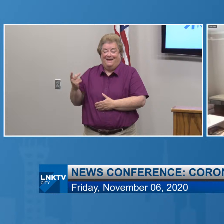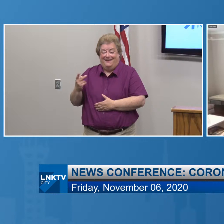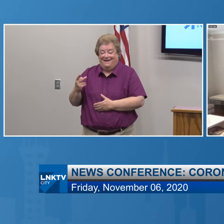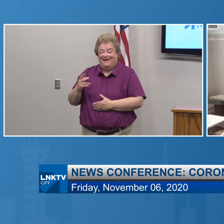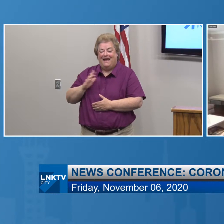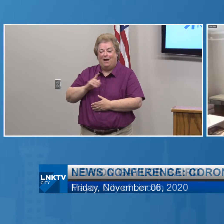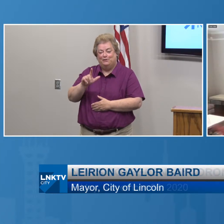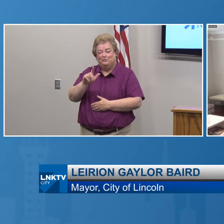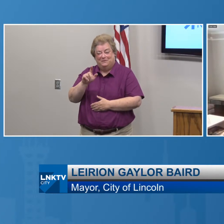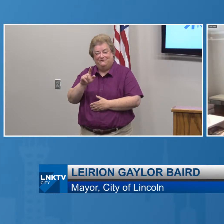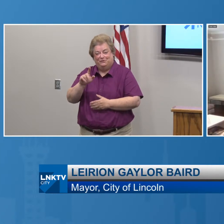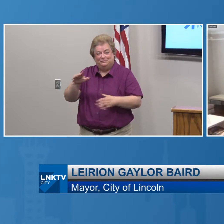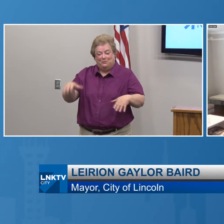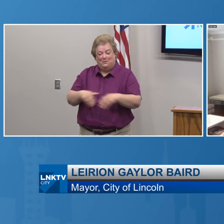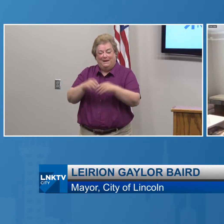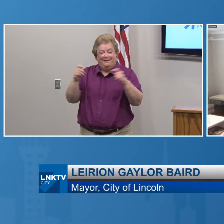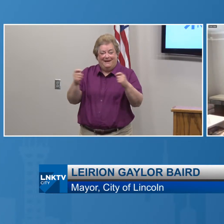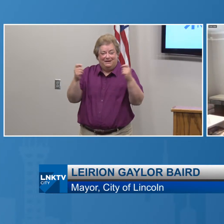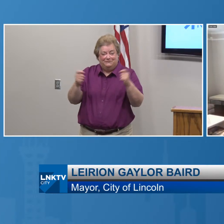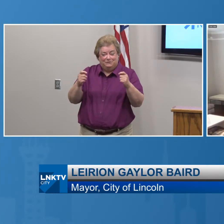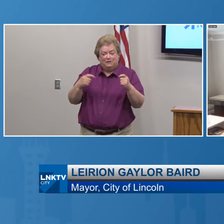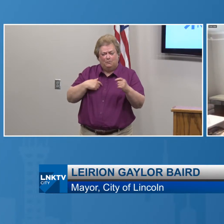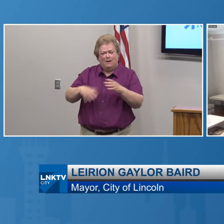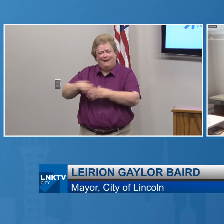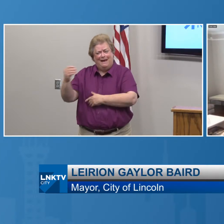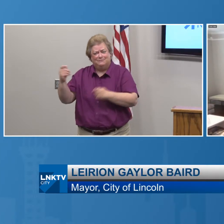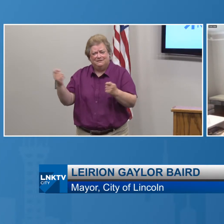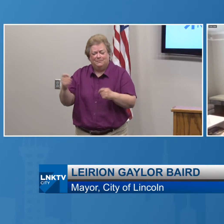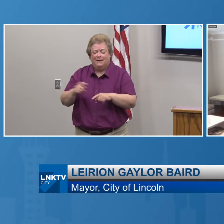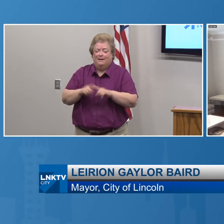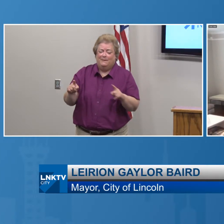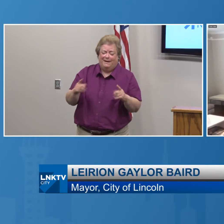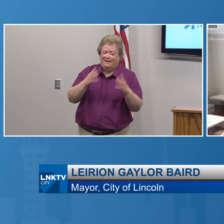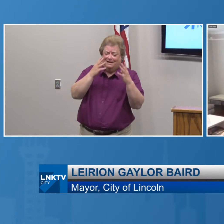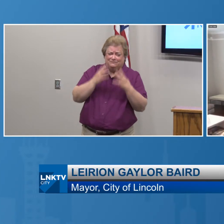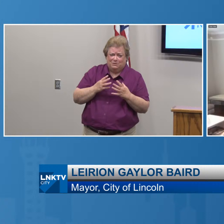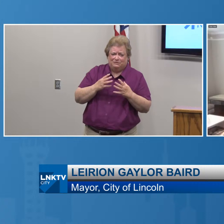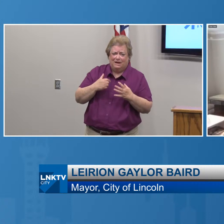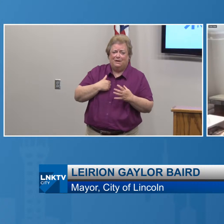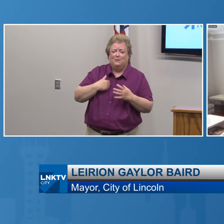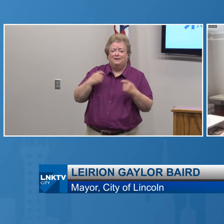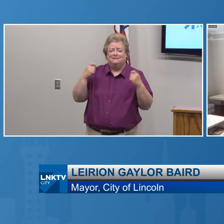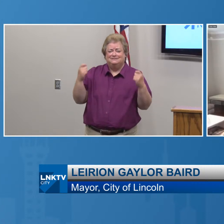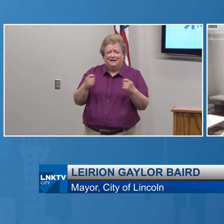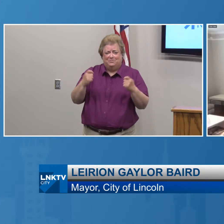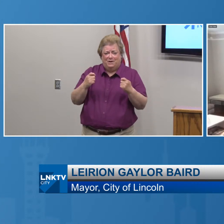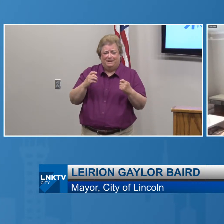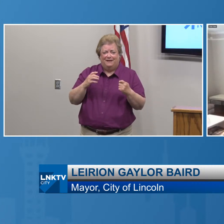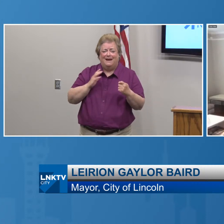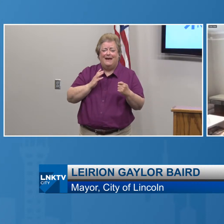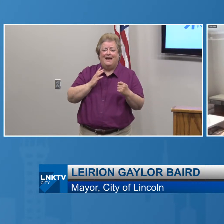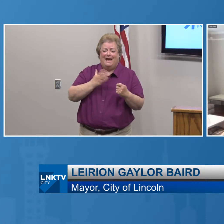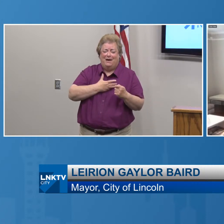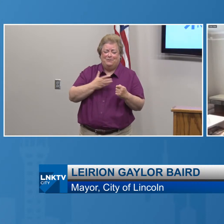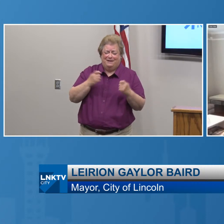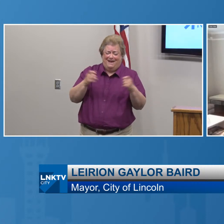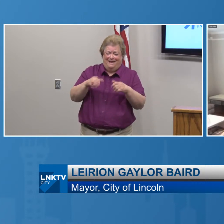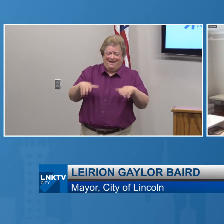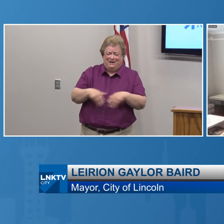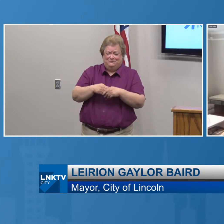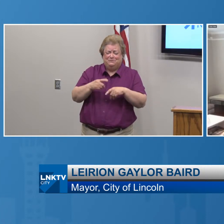wedding anniversary, and we're off celebrating. Unfortunately, we will be celebrating this anniversary from different floors of our